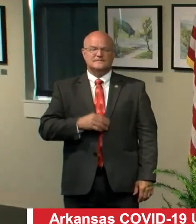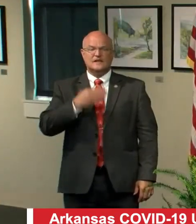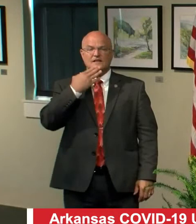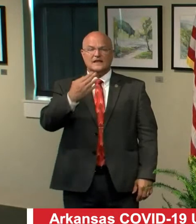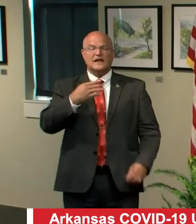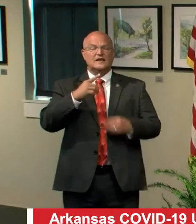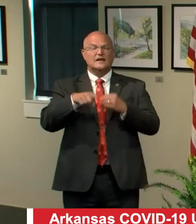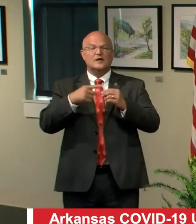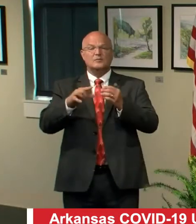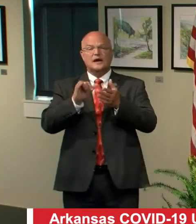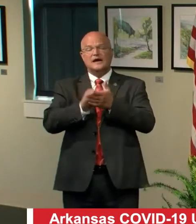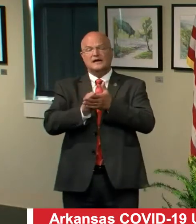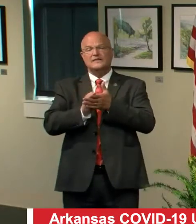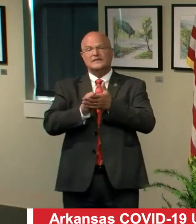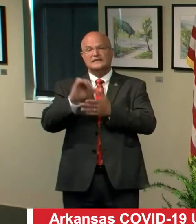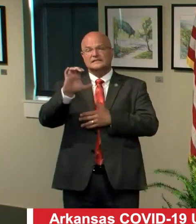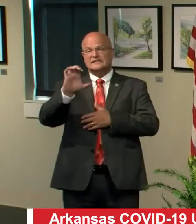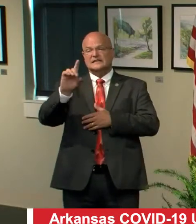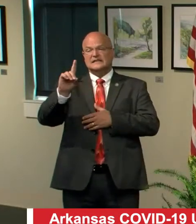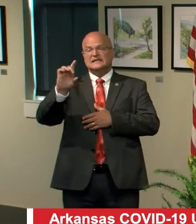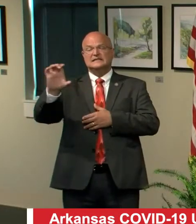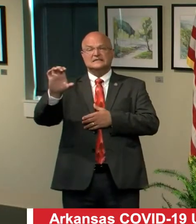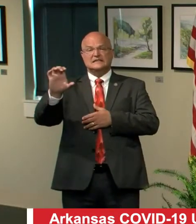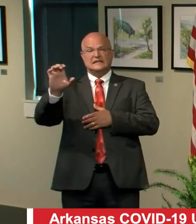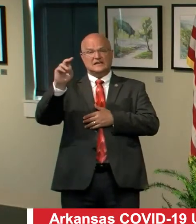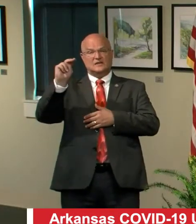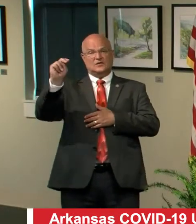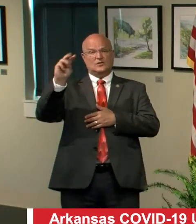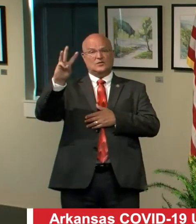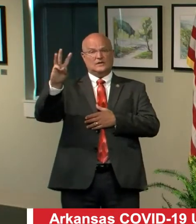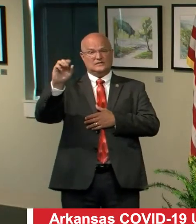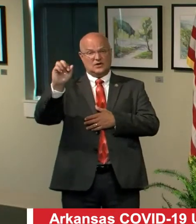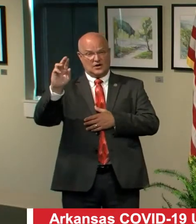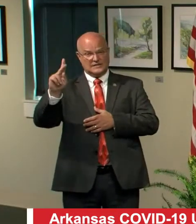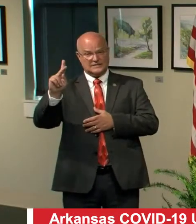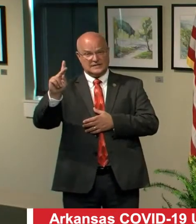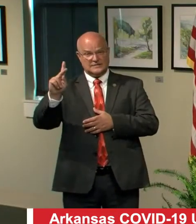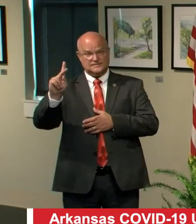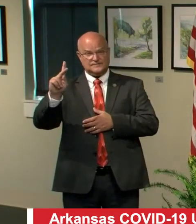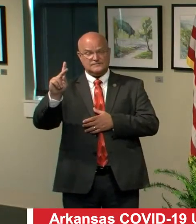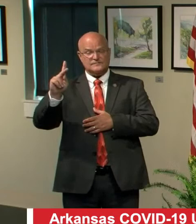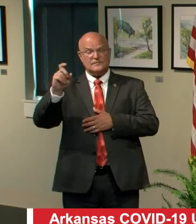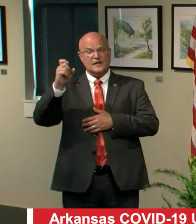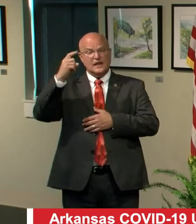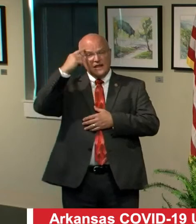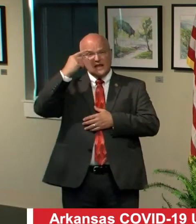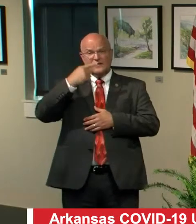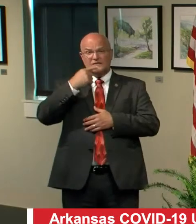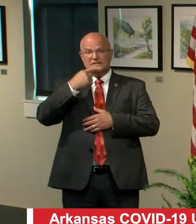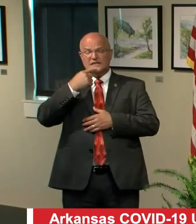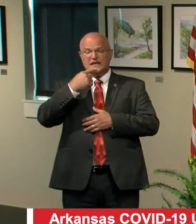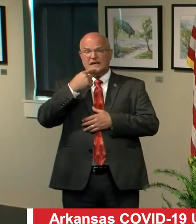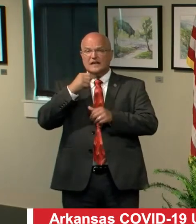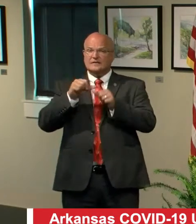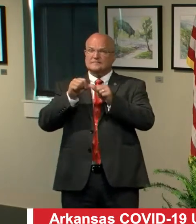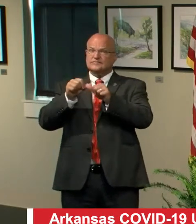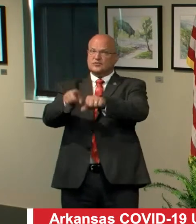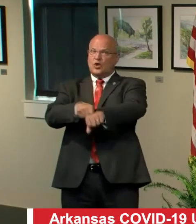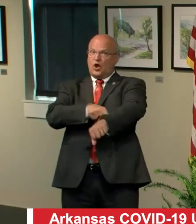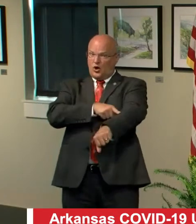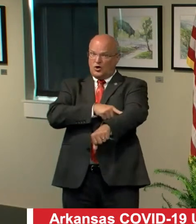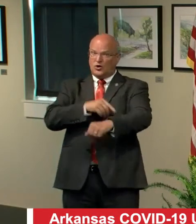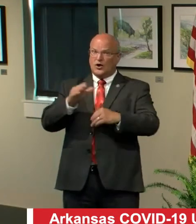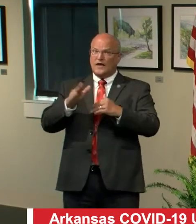Thank you. With regard to the CDC team in Northwest Arkansas, as the governor's mentioned, they are spending a longer period of time